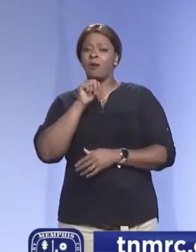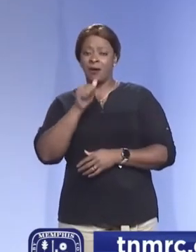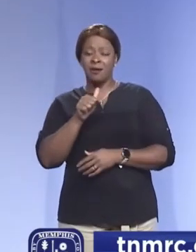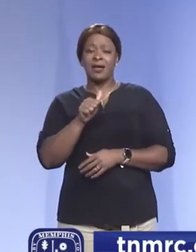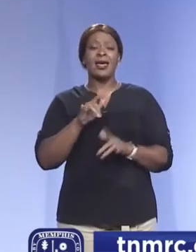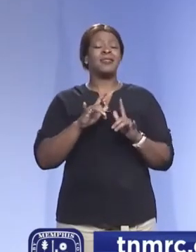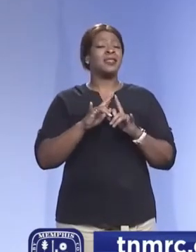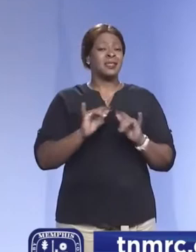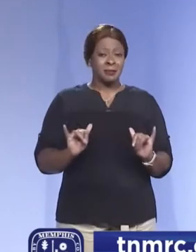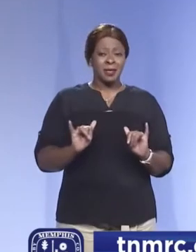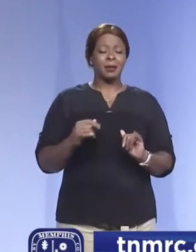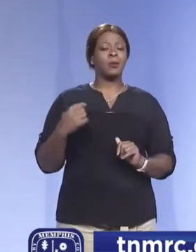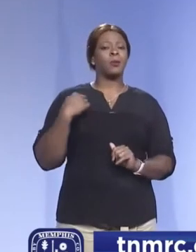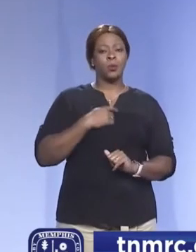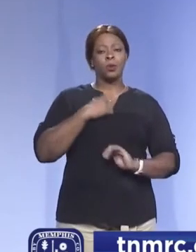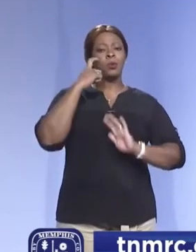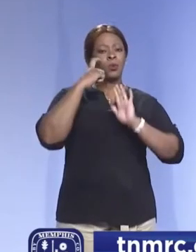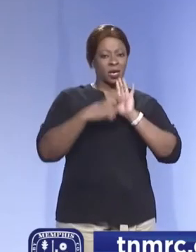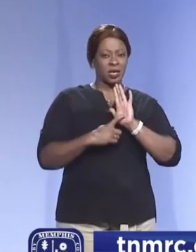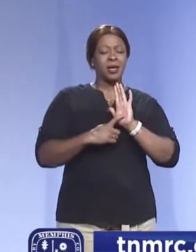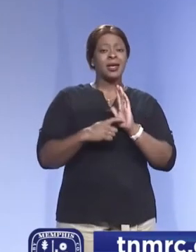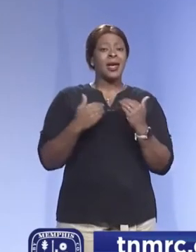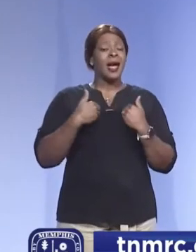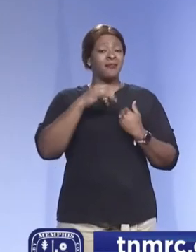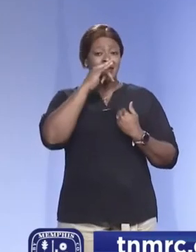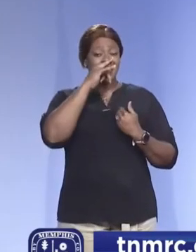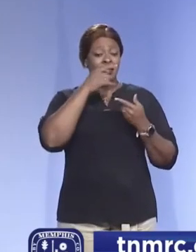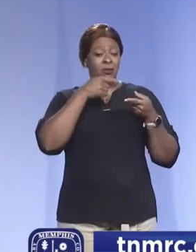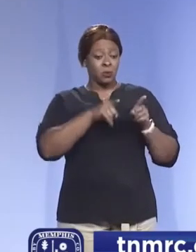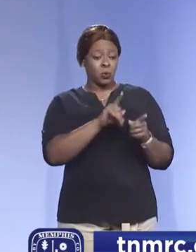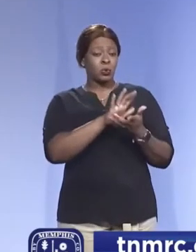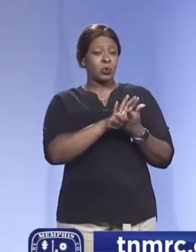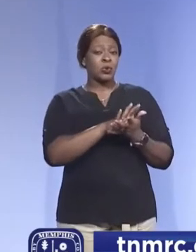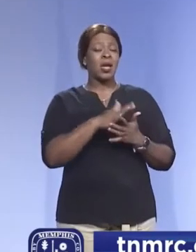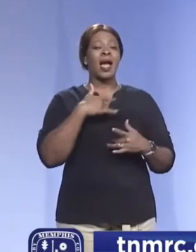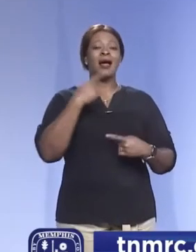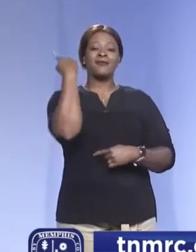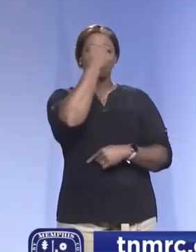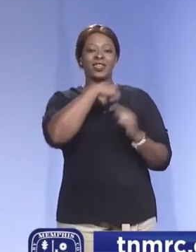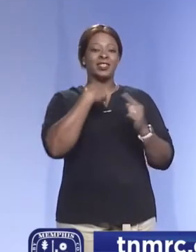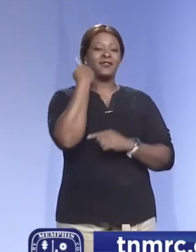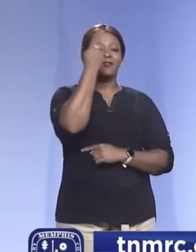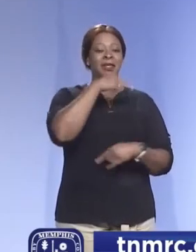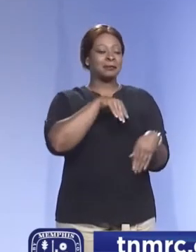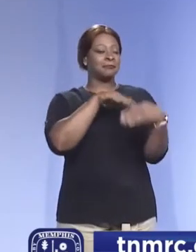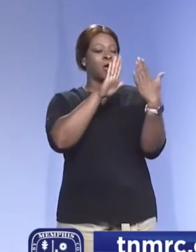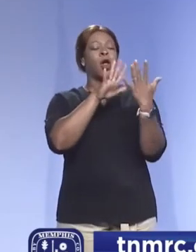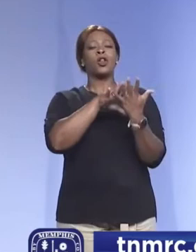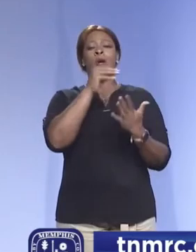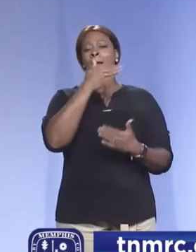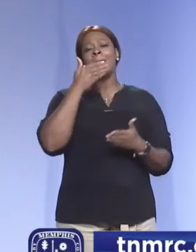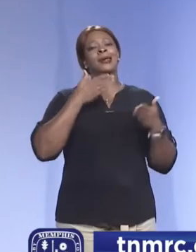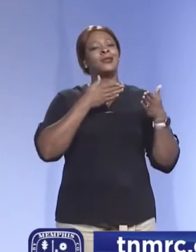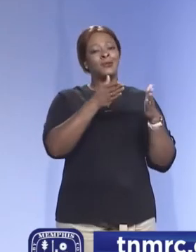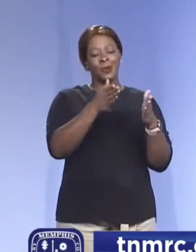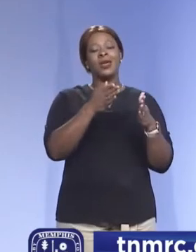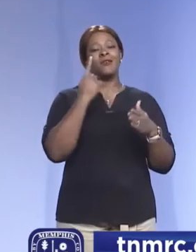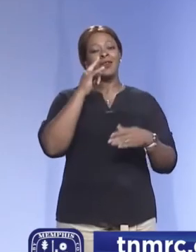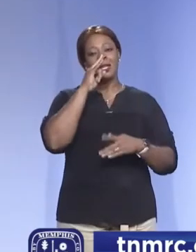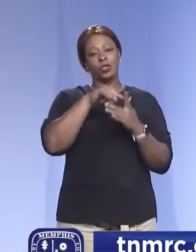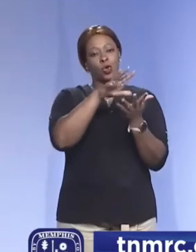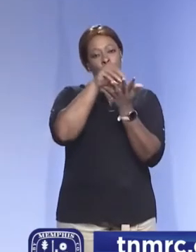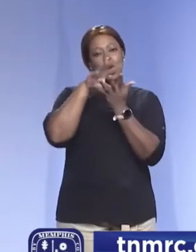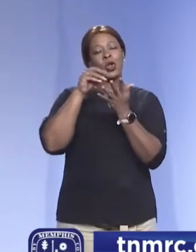same time, we also recognize that having kids in school, having face-to-face learning, is the best way for kids to